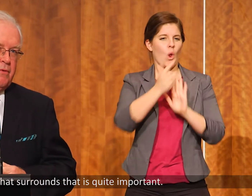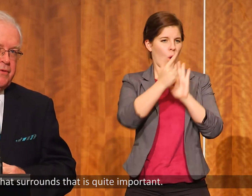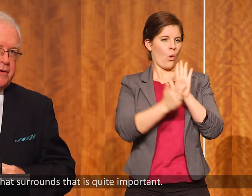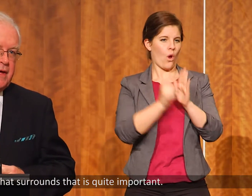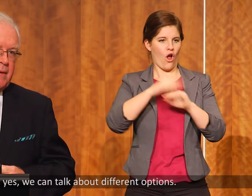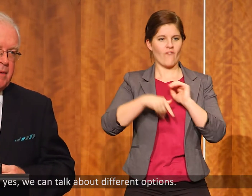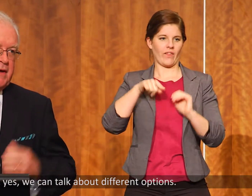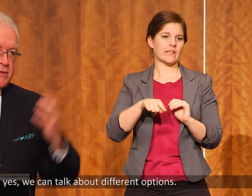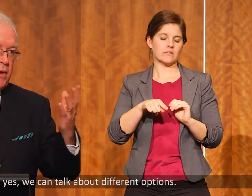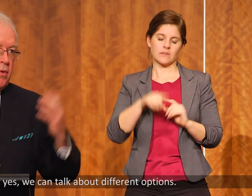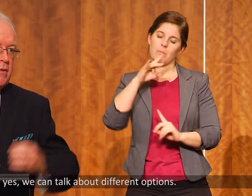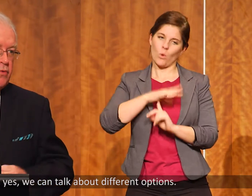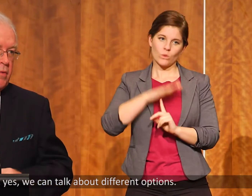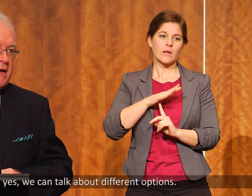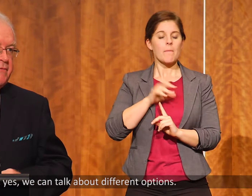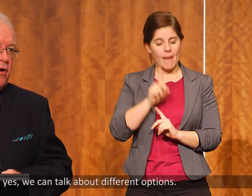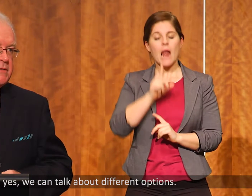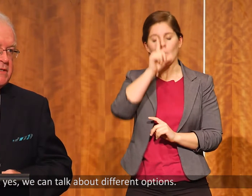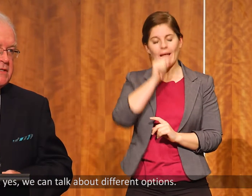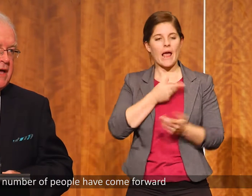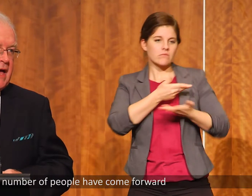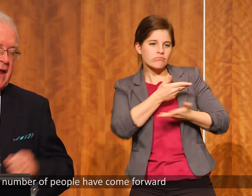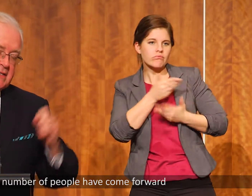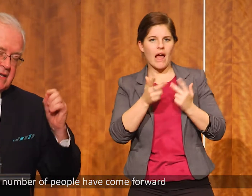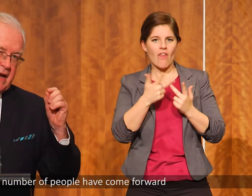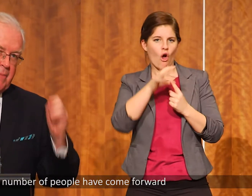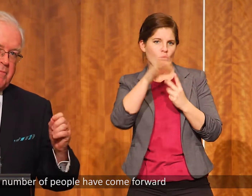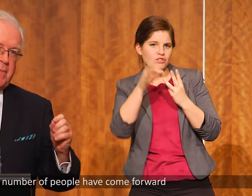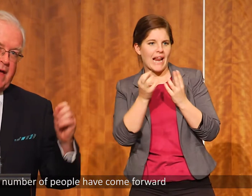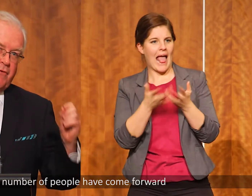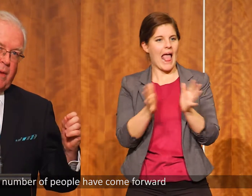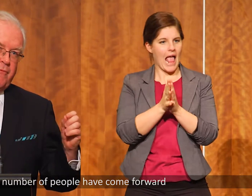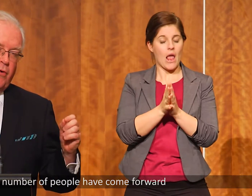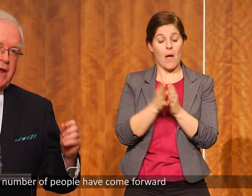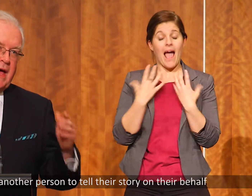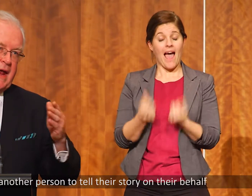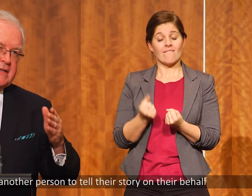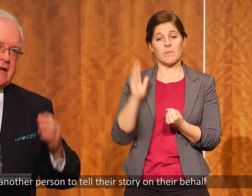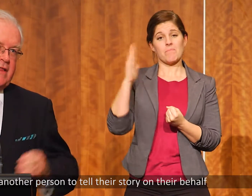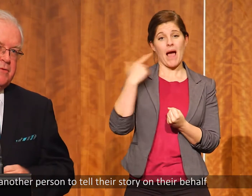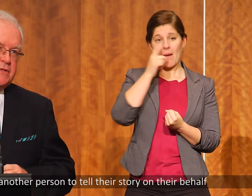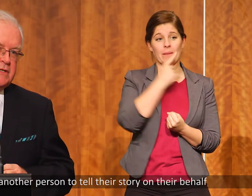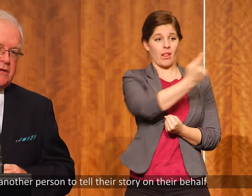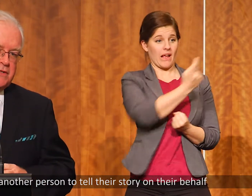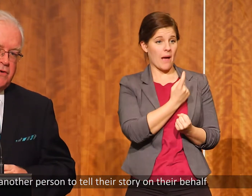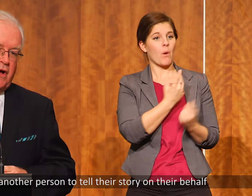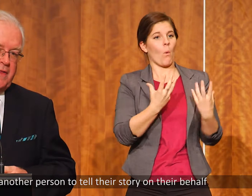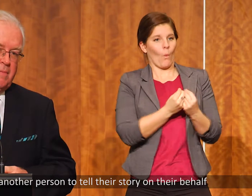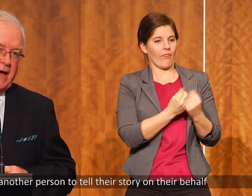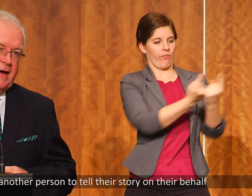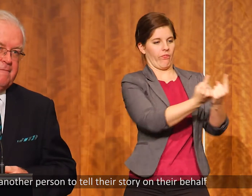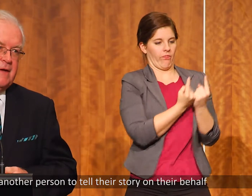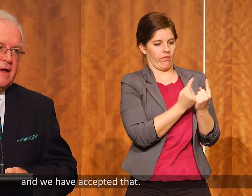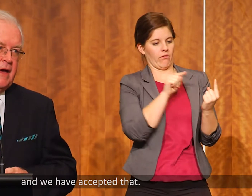quite important. But yes, we can talk about different options. And as I said, a number of people have come forward and asked another person to tell this story on